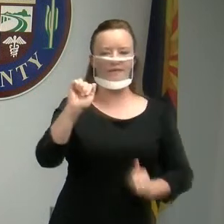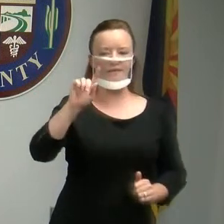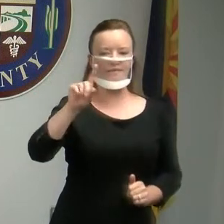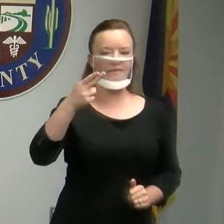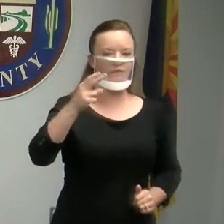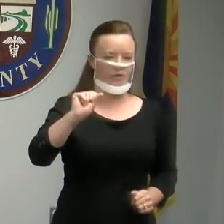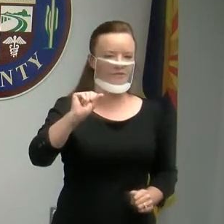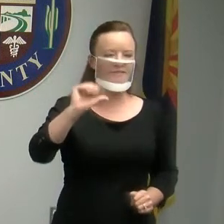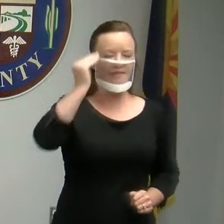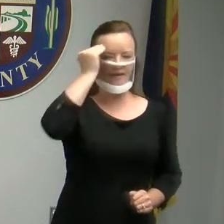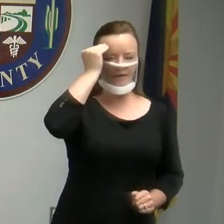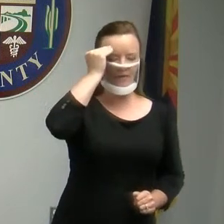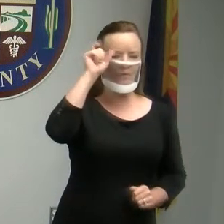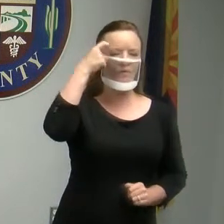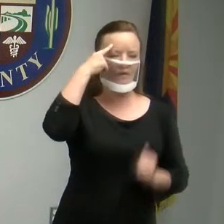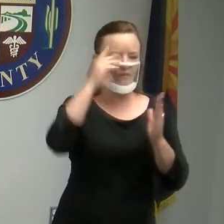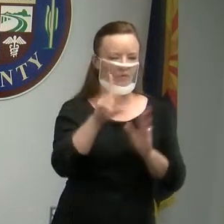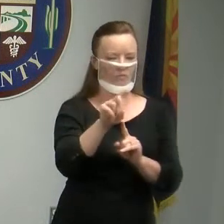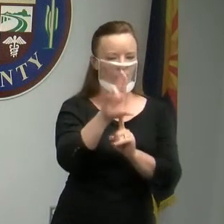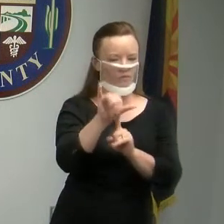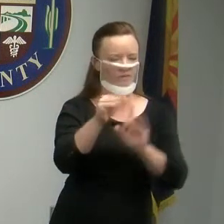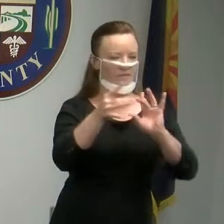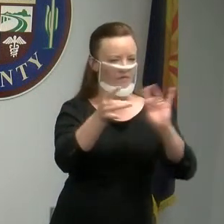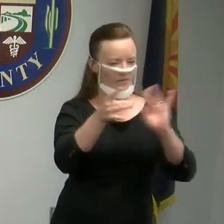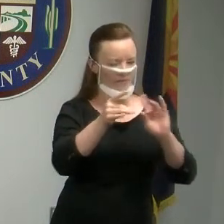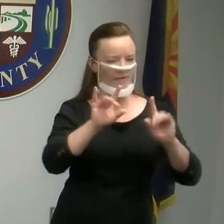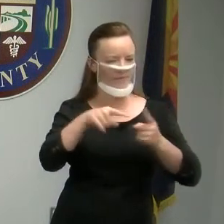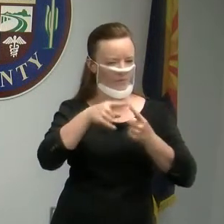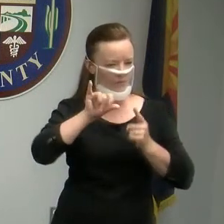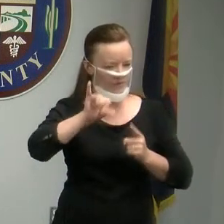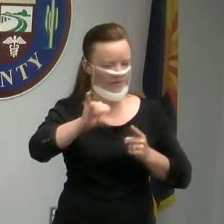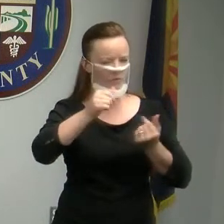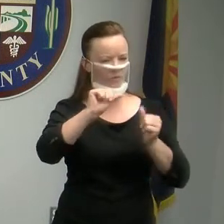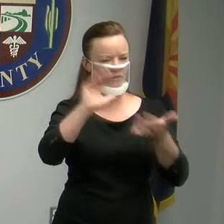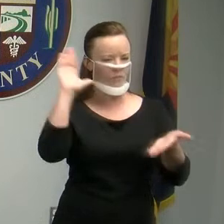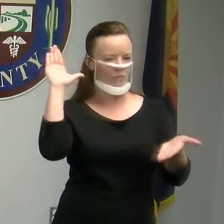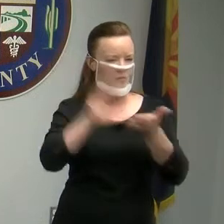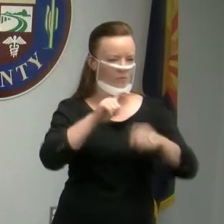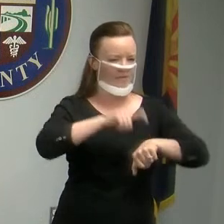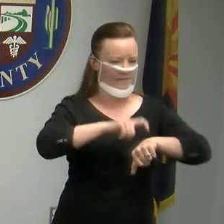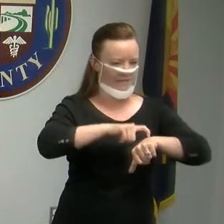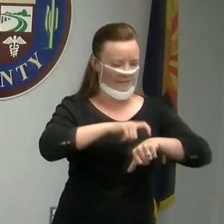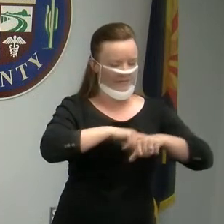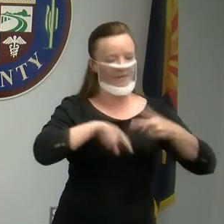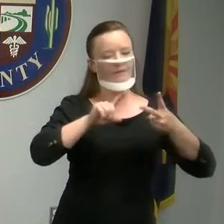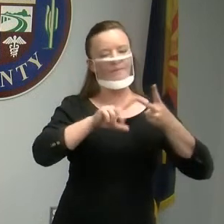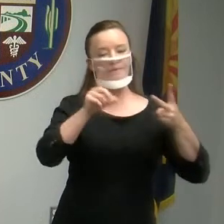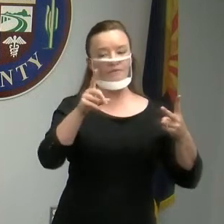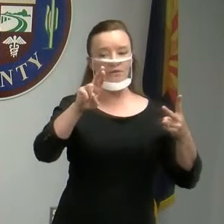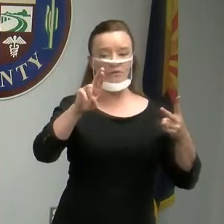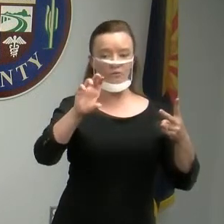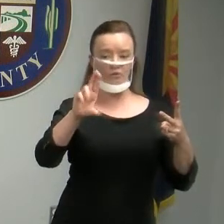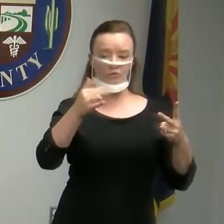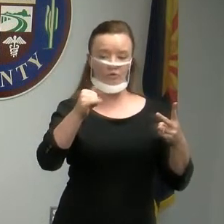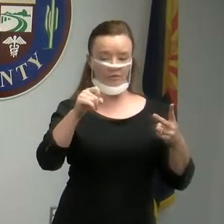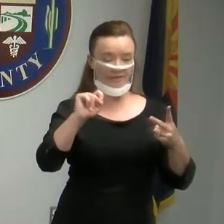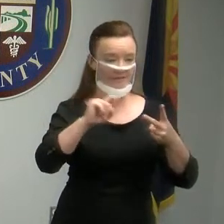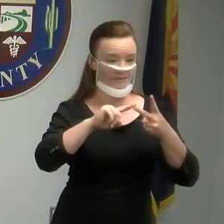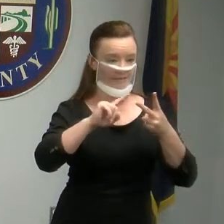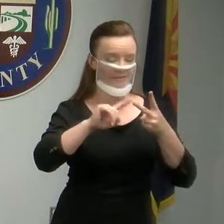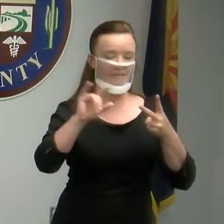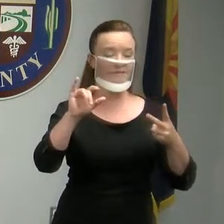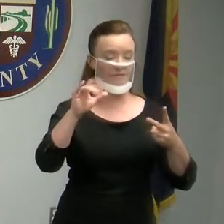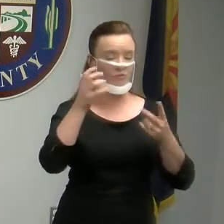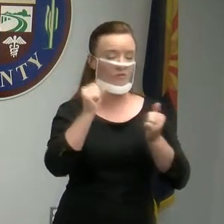governor's addressed it, Dr. Chris has addressed it about how they're trying to end that backlog and work with those partner labs that are out there. Sonora Quest has been one of the